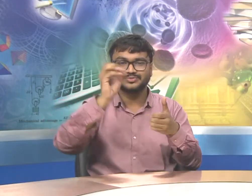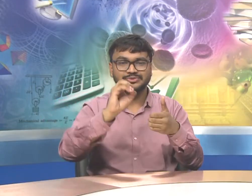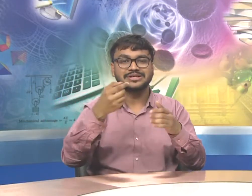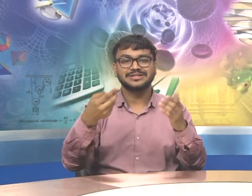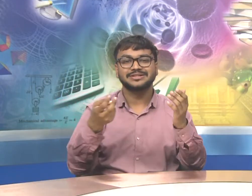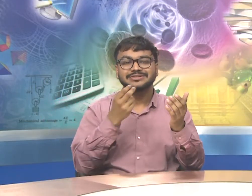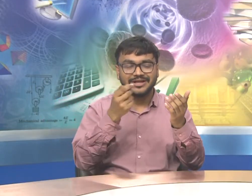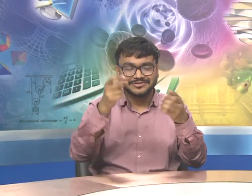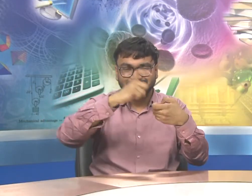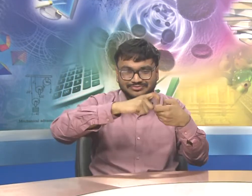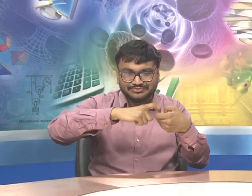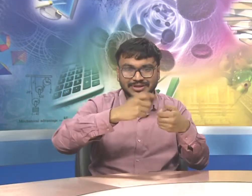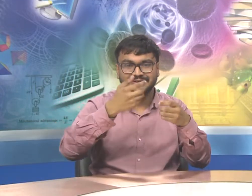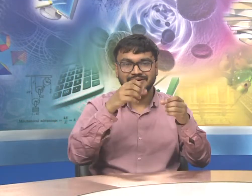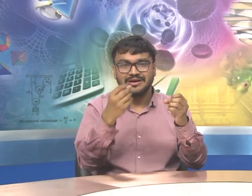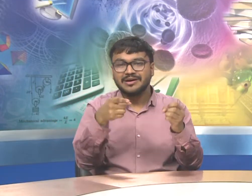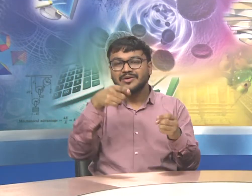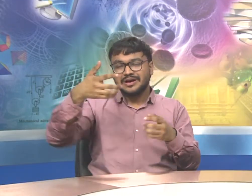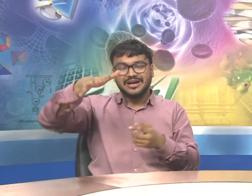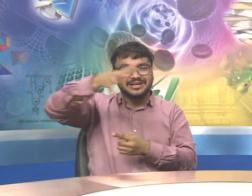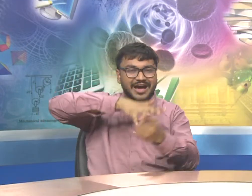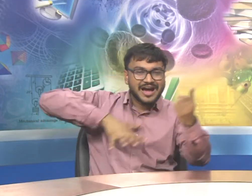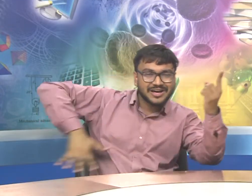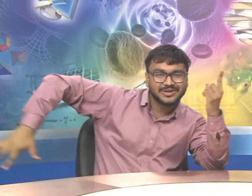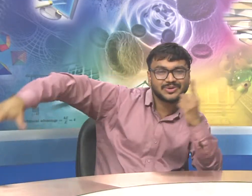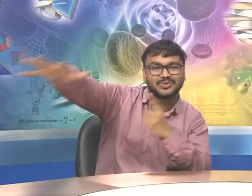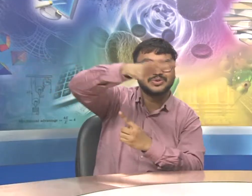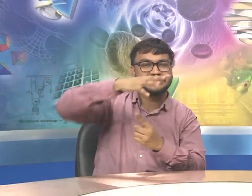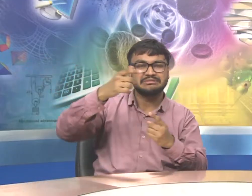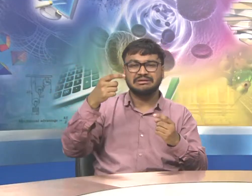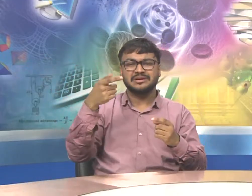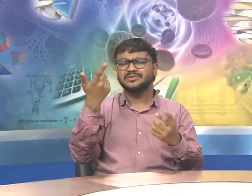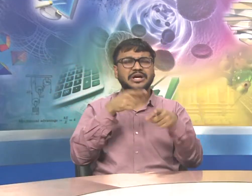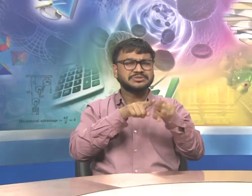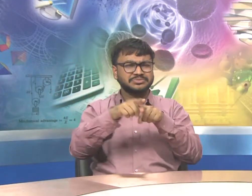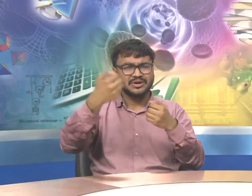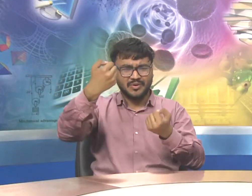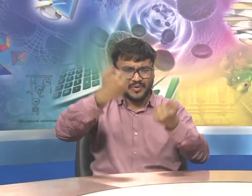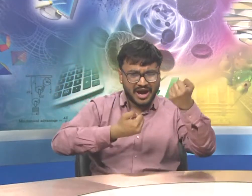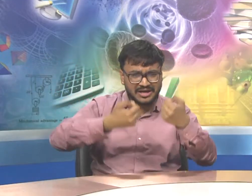CNG fuel for the use of public transport vehicles in Delhi,